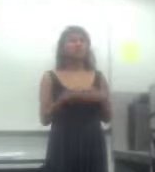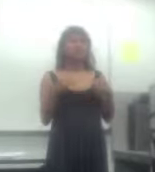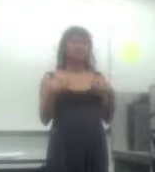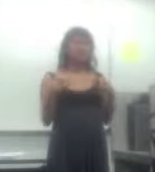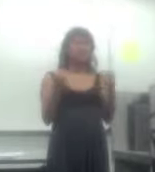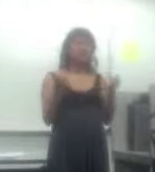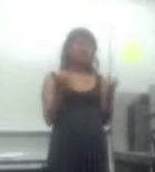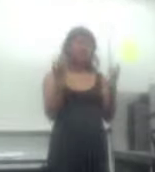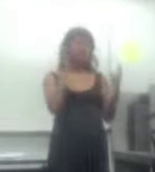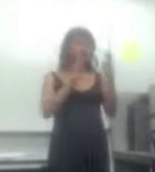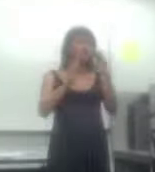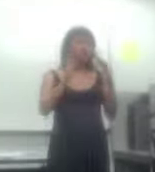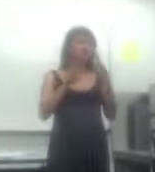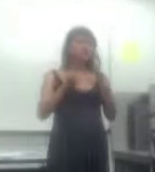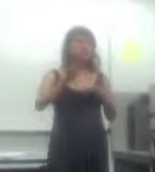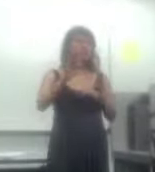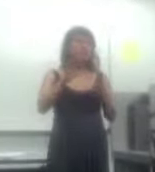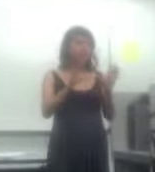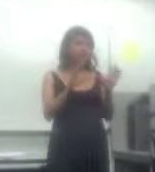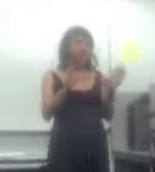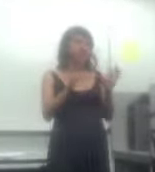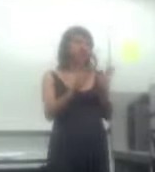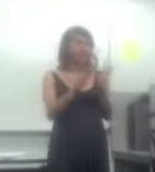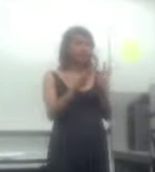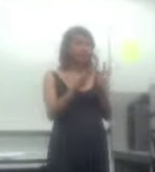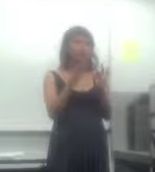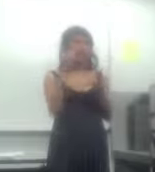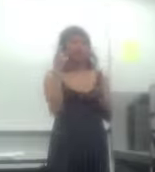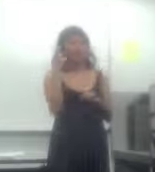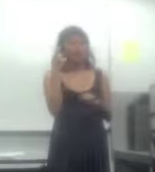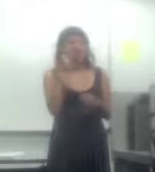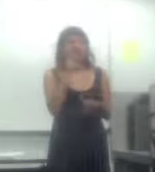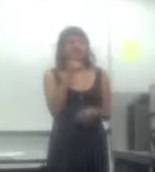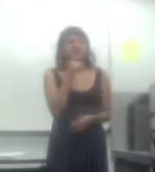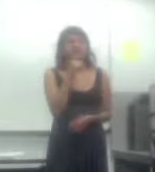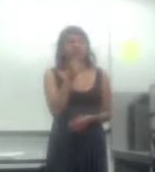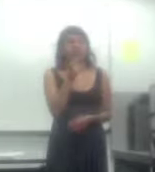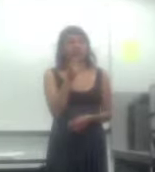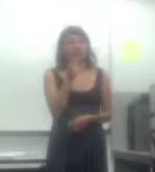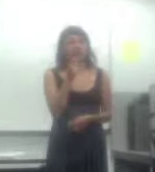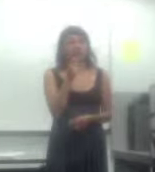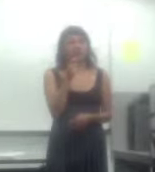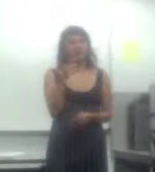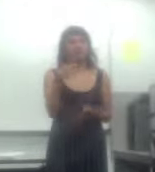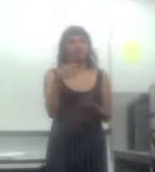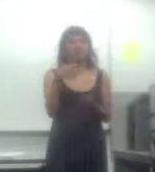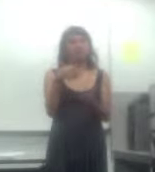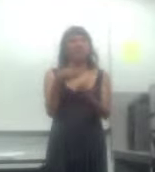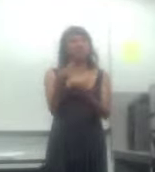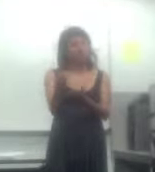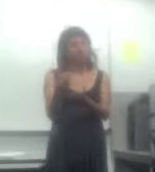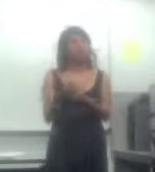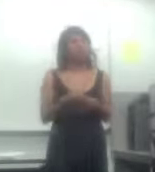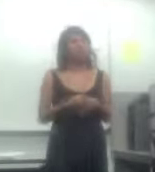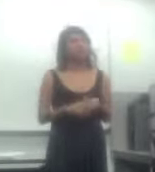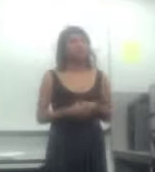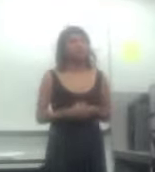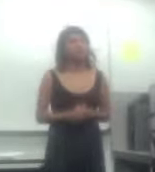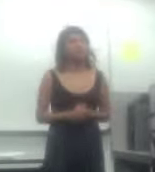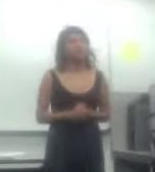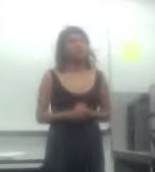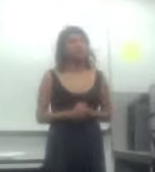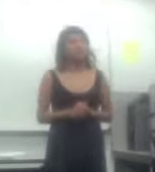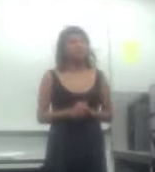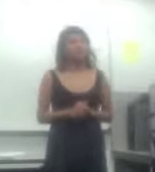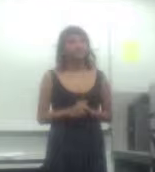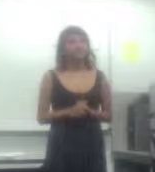So they were really excited that I wanted to come and hopefully become one of their interpreters next year when I'm graduated and